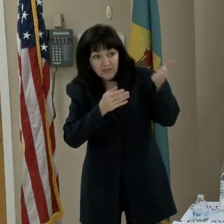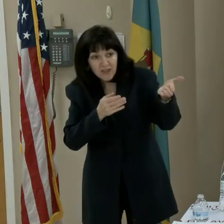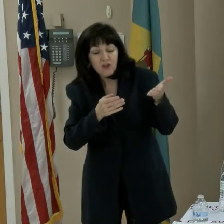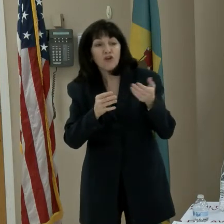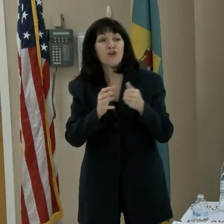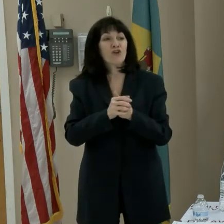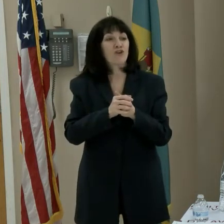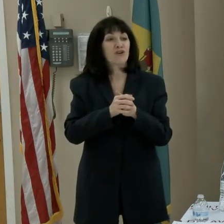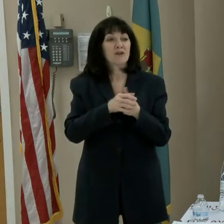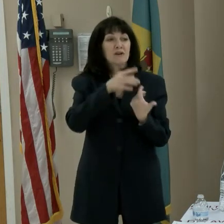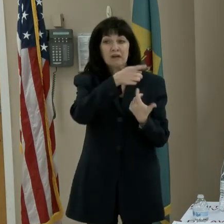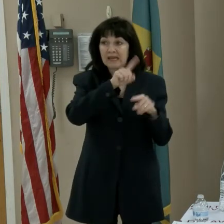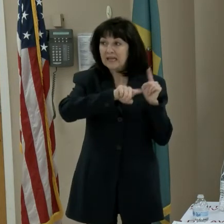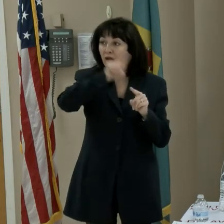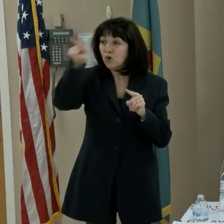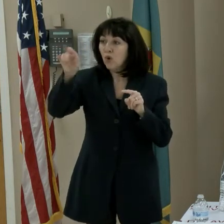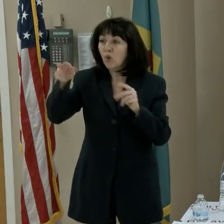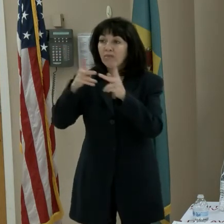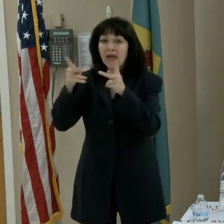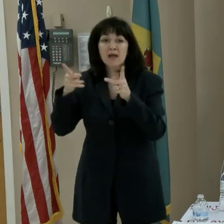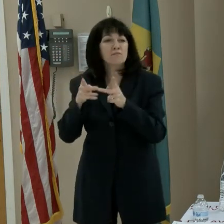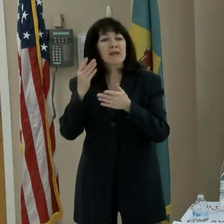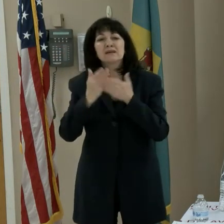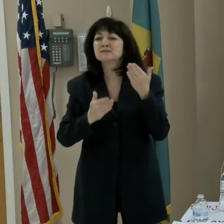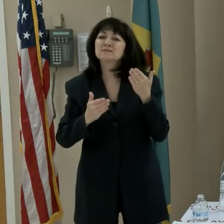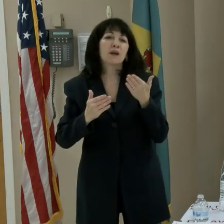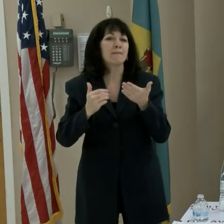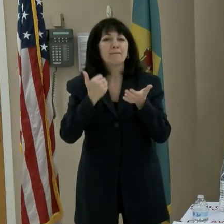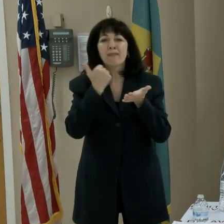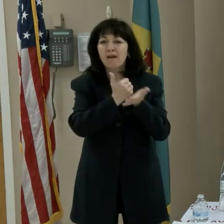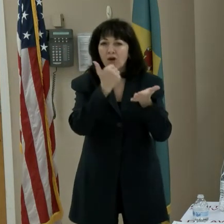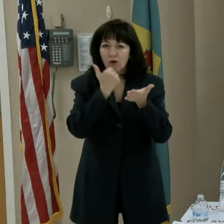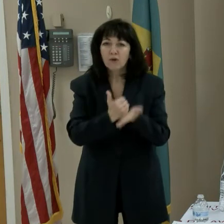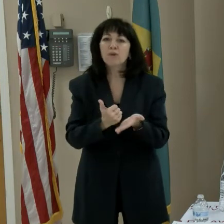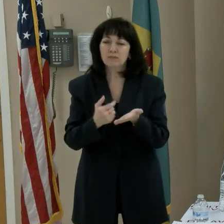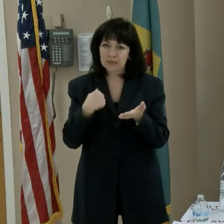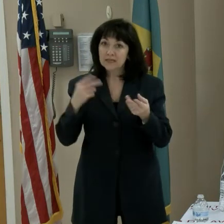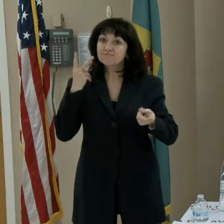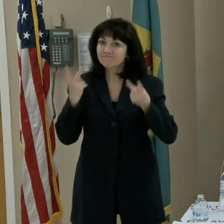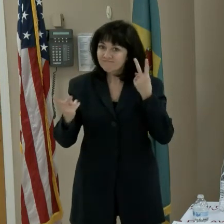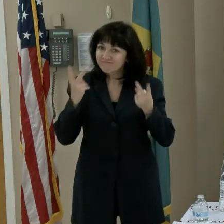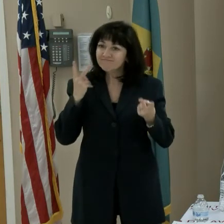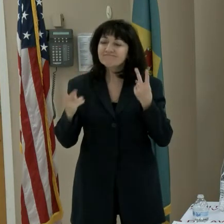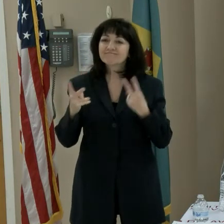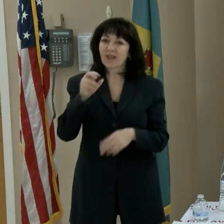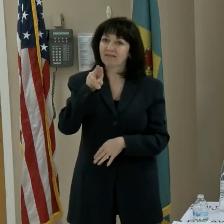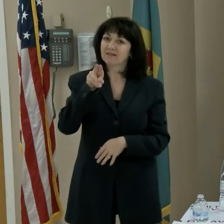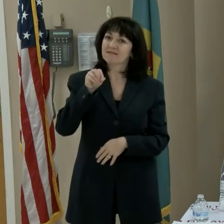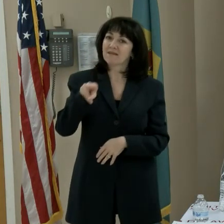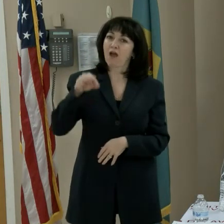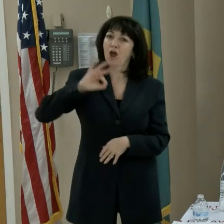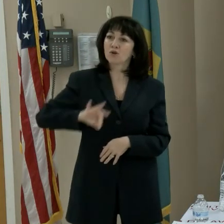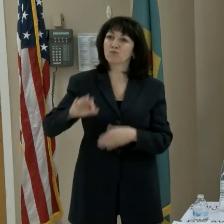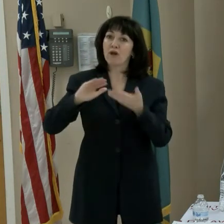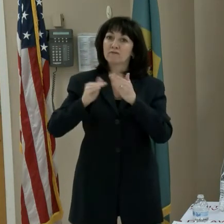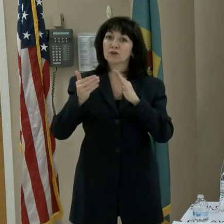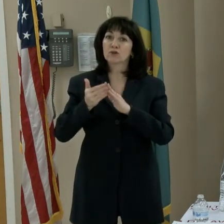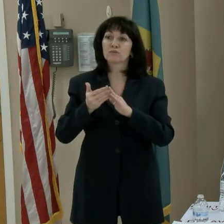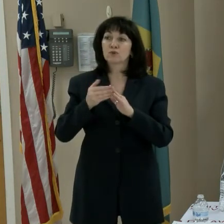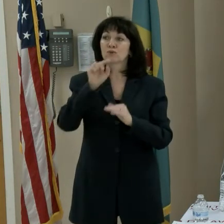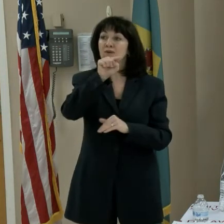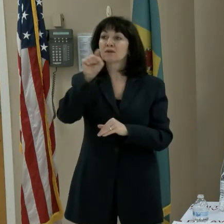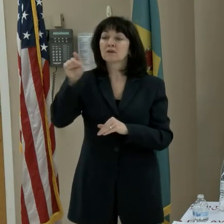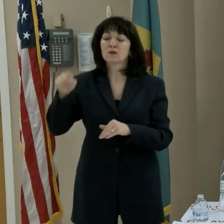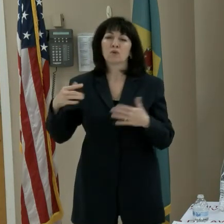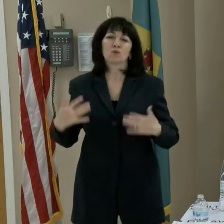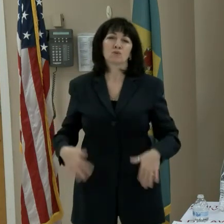place that's difficult for them. I think that'll be really important. And we have seen the nonprofit community come together to try to think